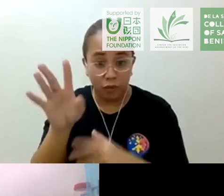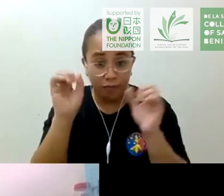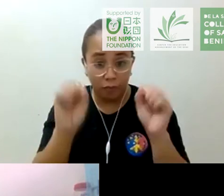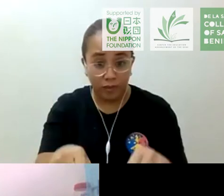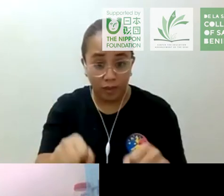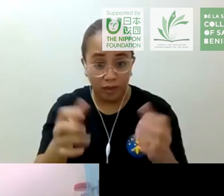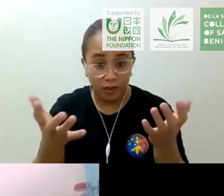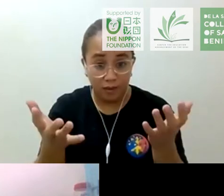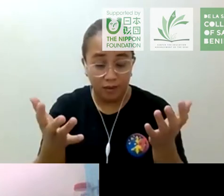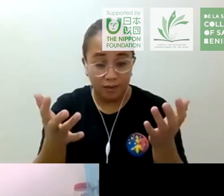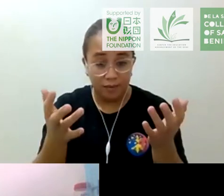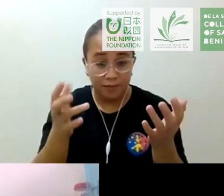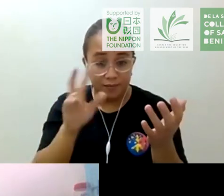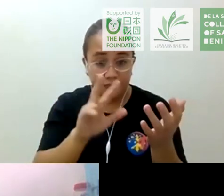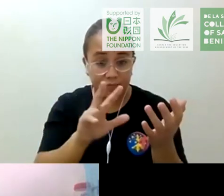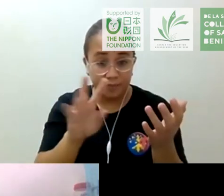both.